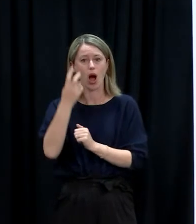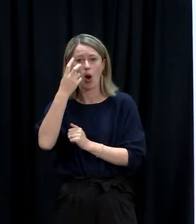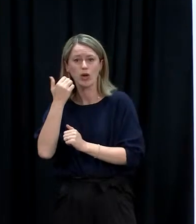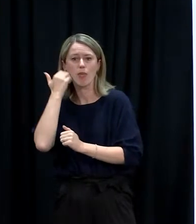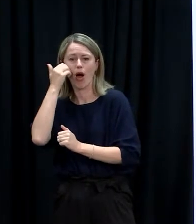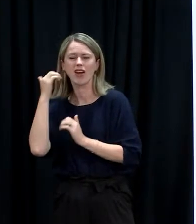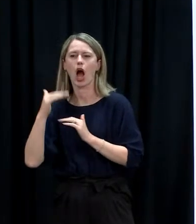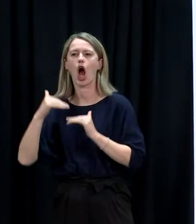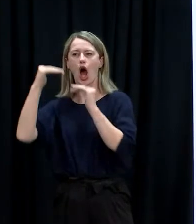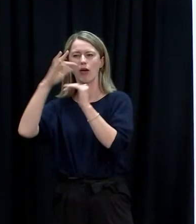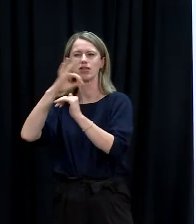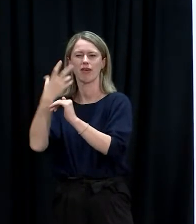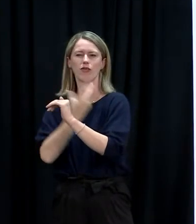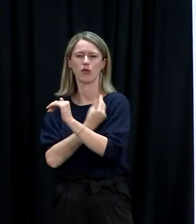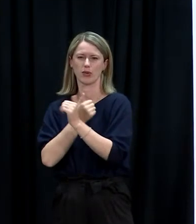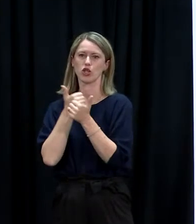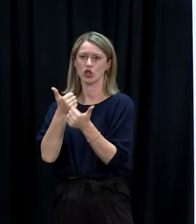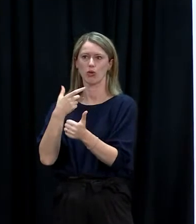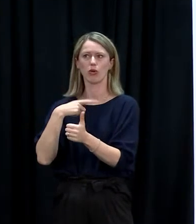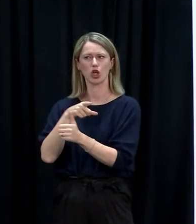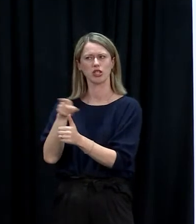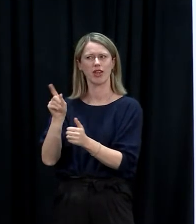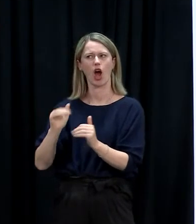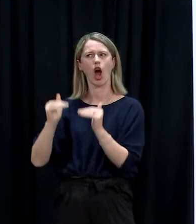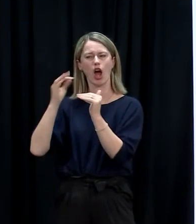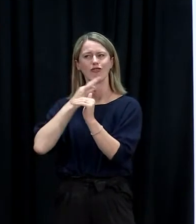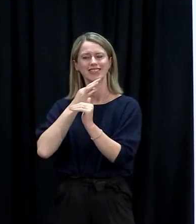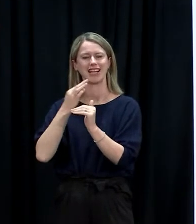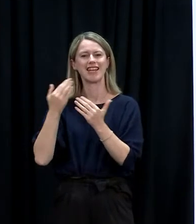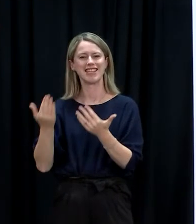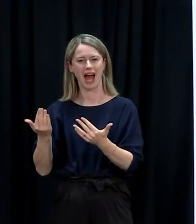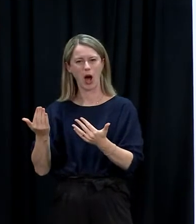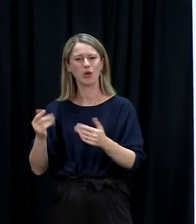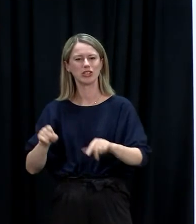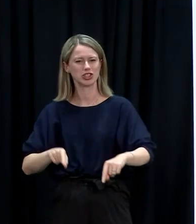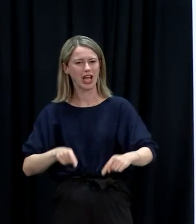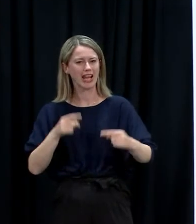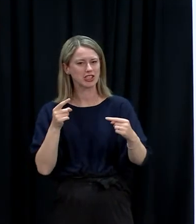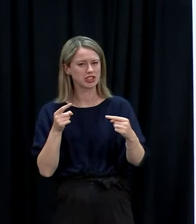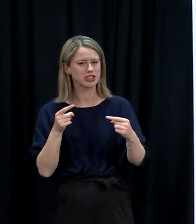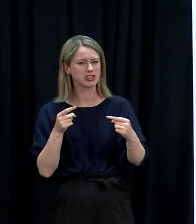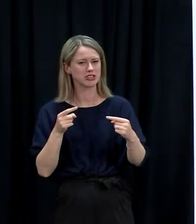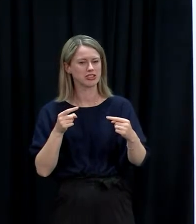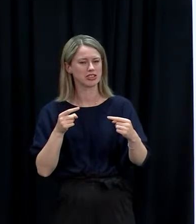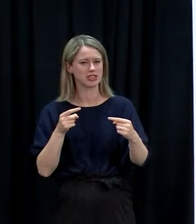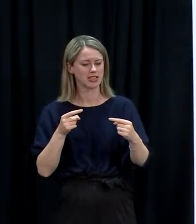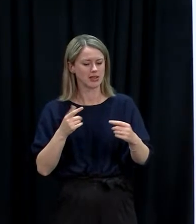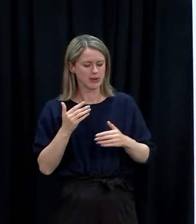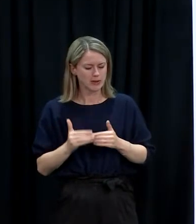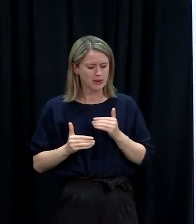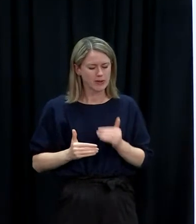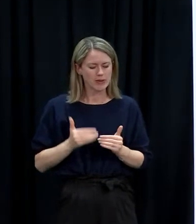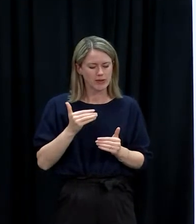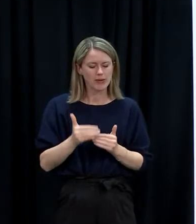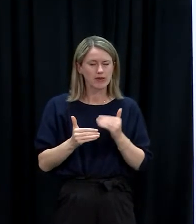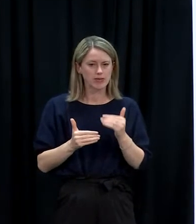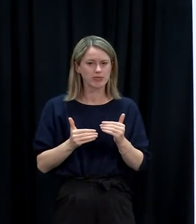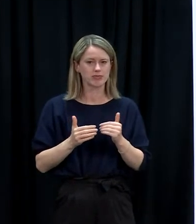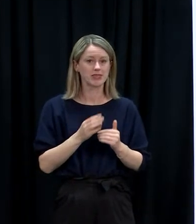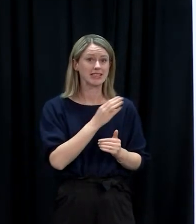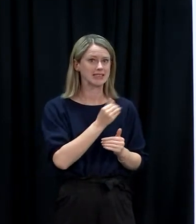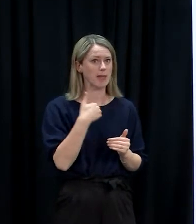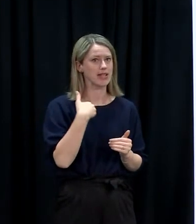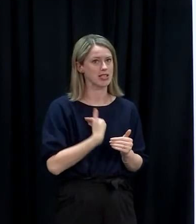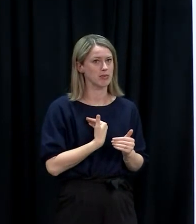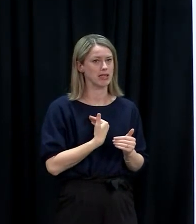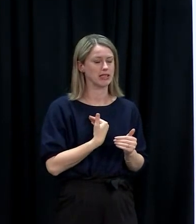Māori populations, which is good. They're the highest risk ones. The challenge that they are now working on, and some need to work a